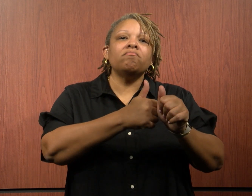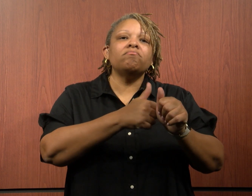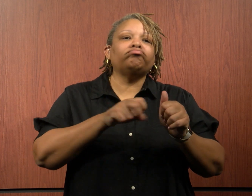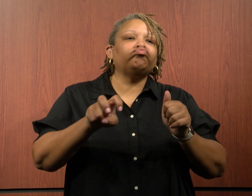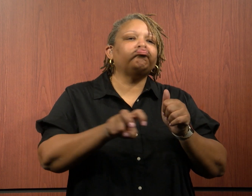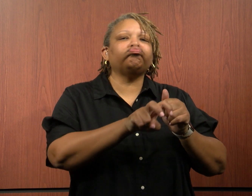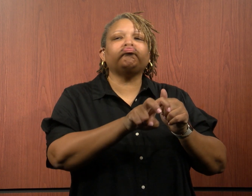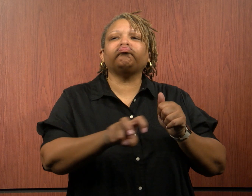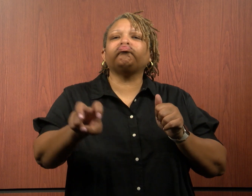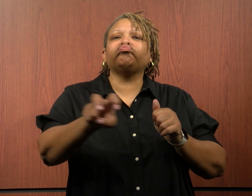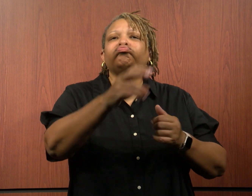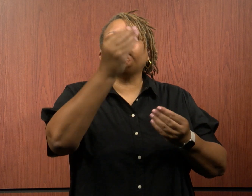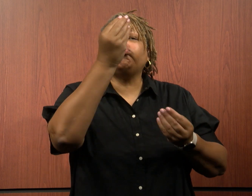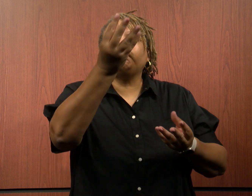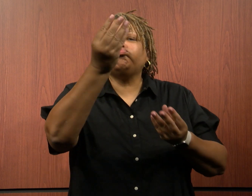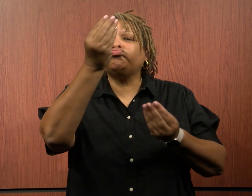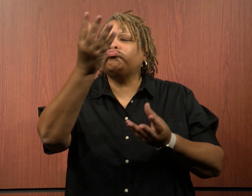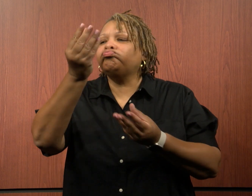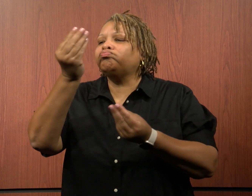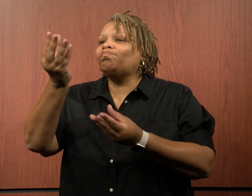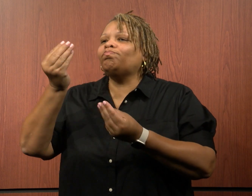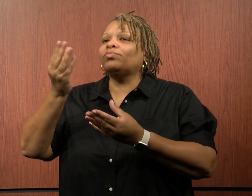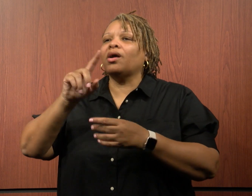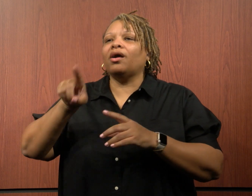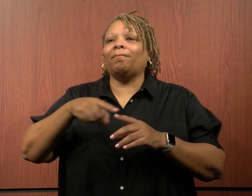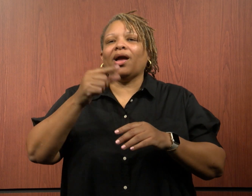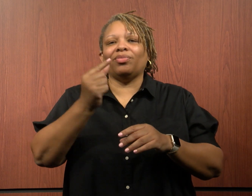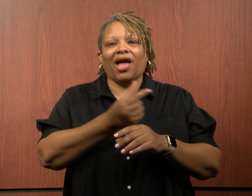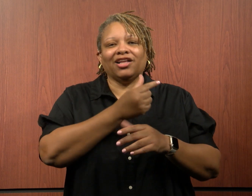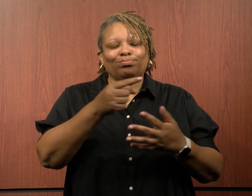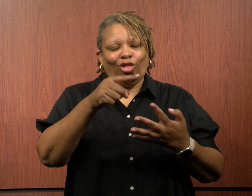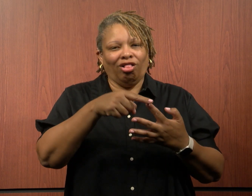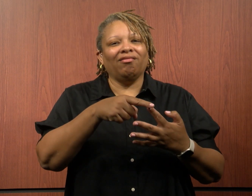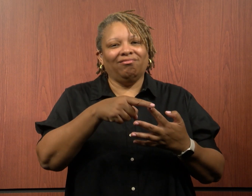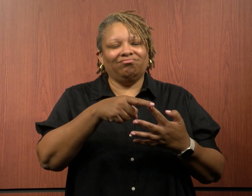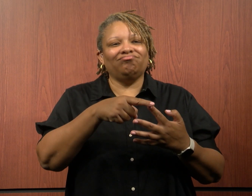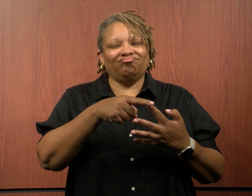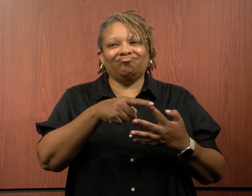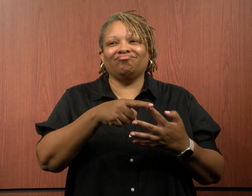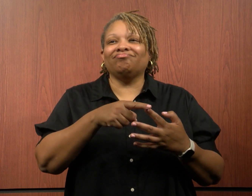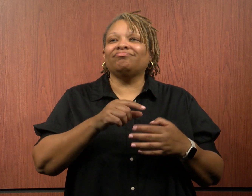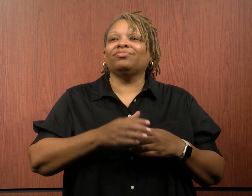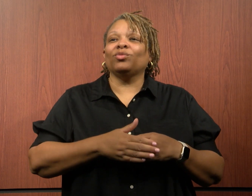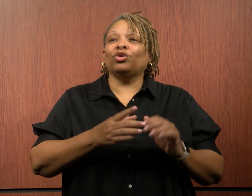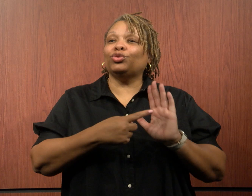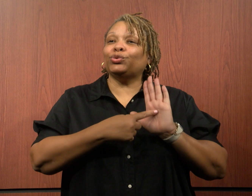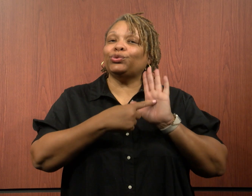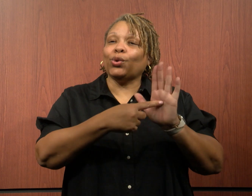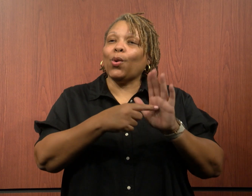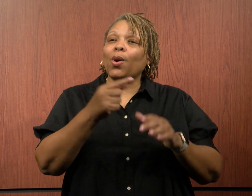Jerusalem to Rome. It emphasizes Jesus as the Messiah. shows the gospel is for all, not just